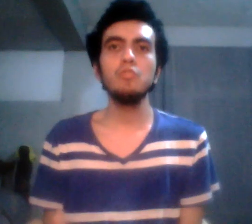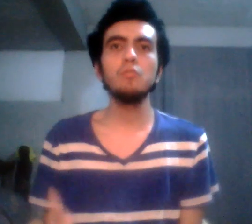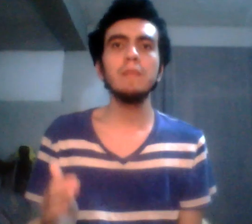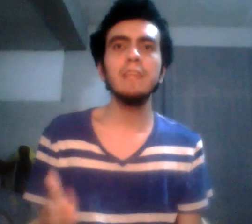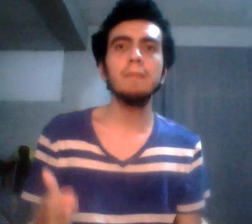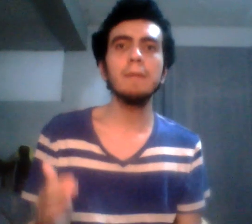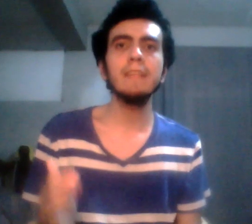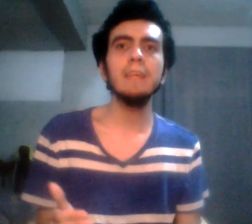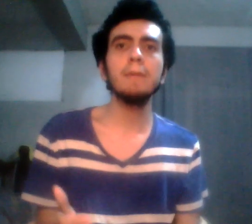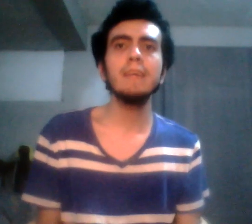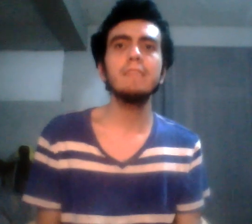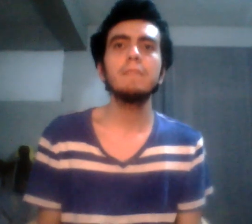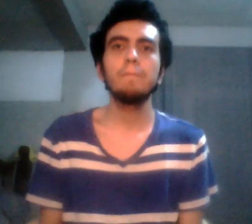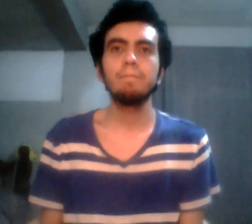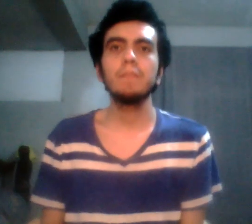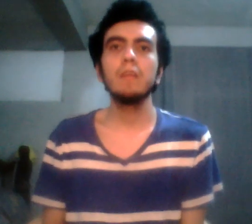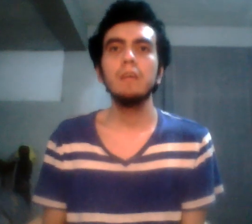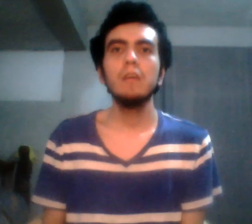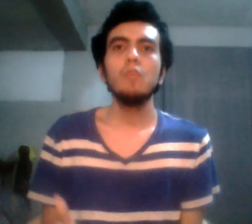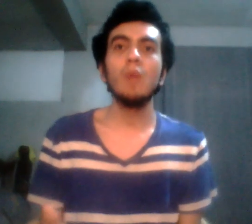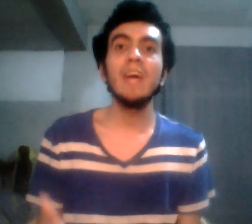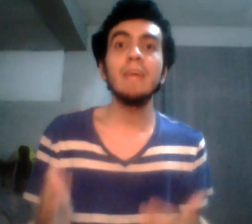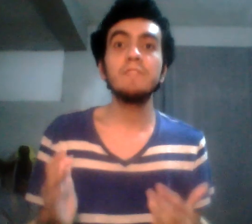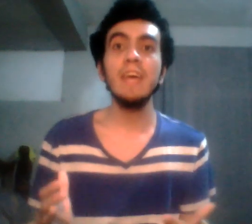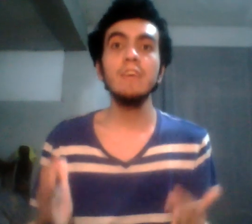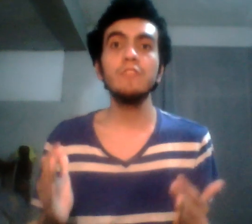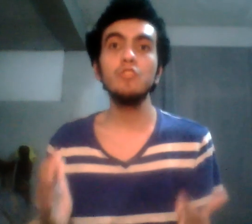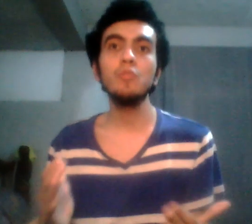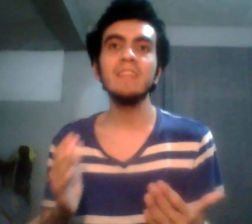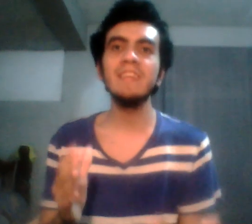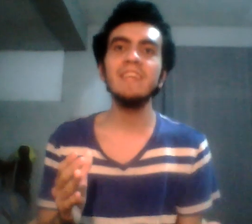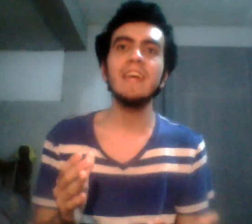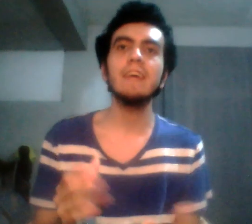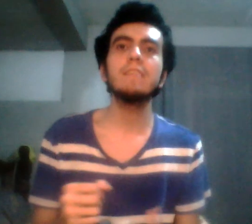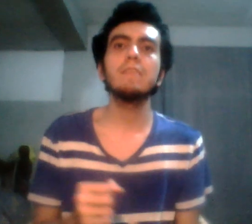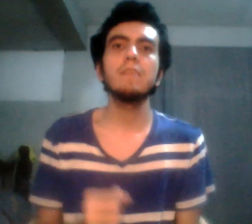Do you believe it, leave it? When I'm saying you are needed,